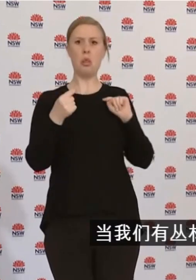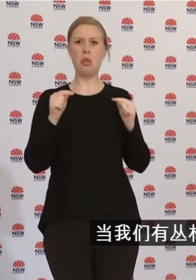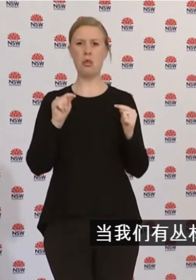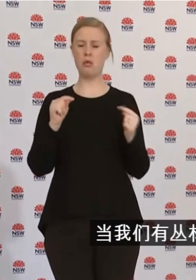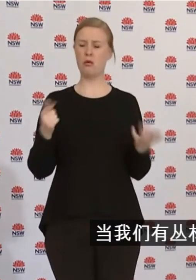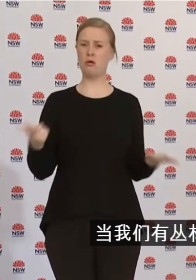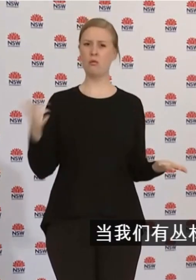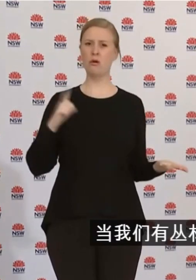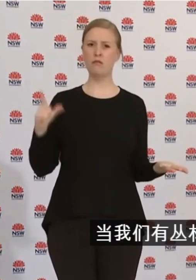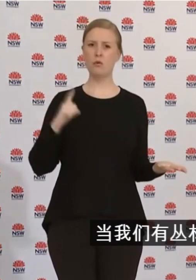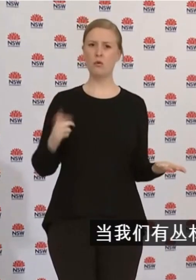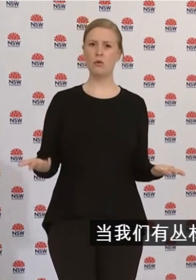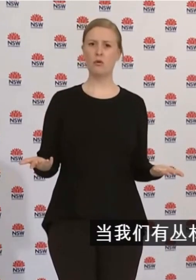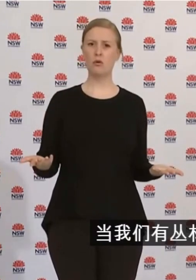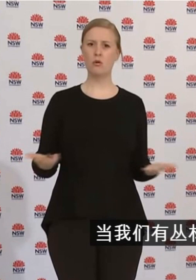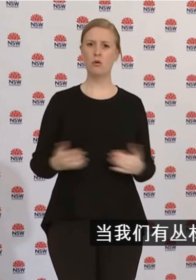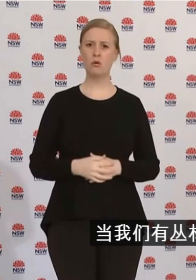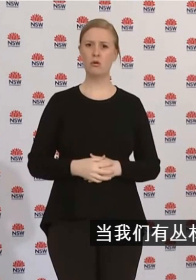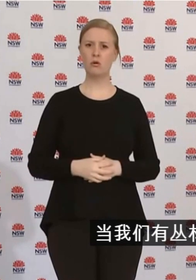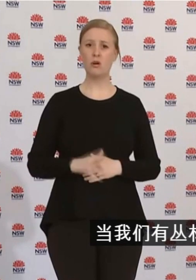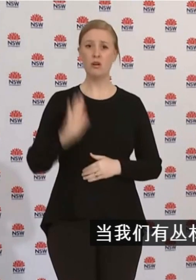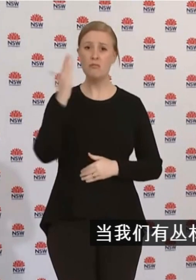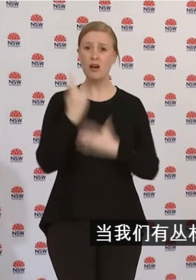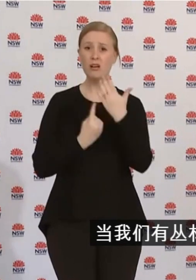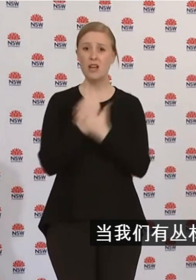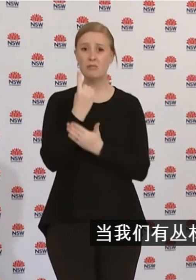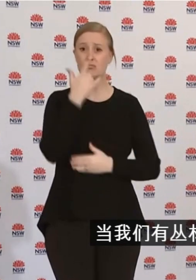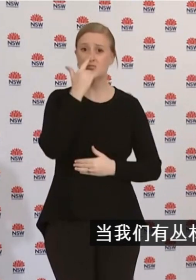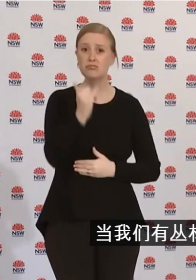When we have bushfires, when we have floods,